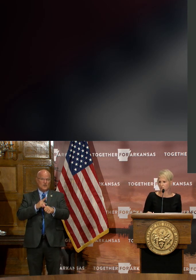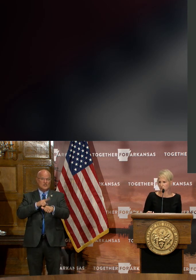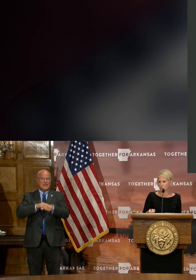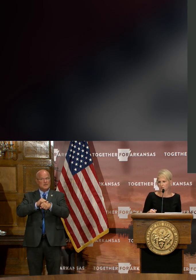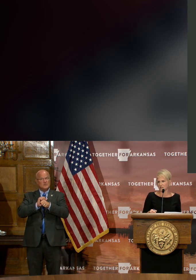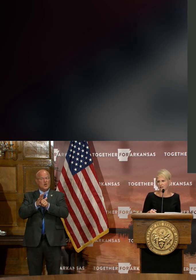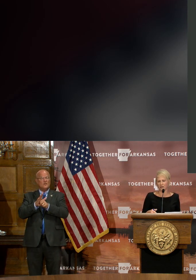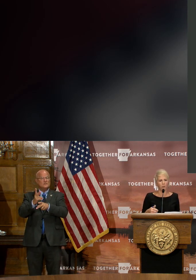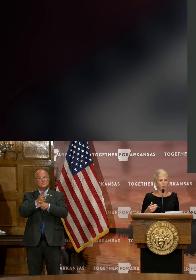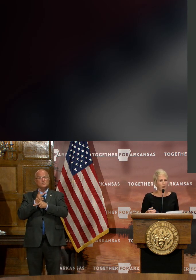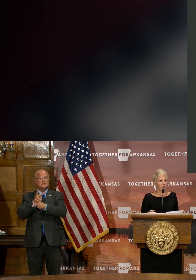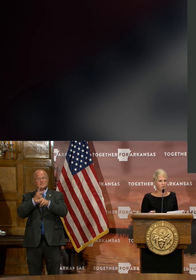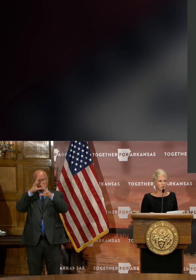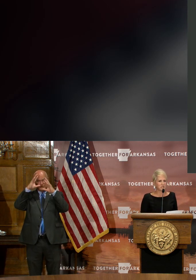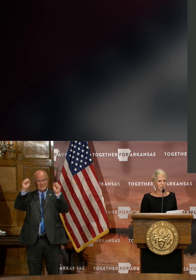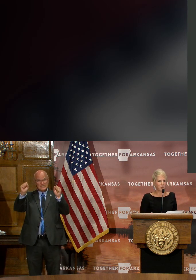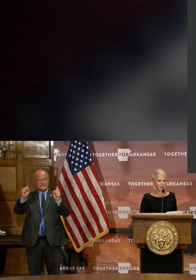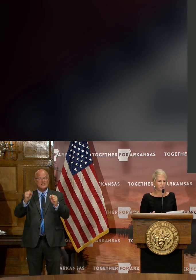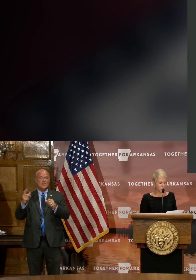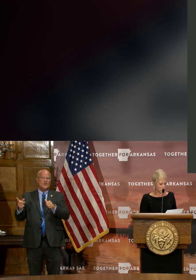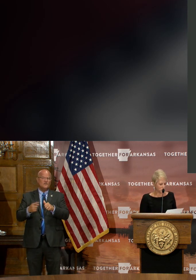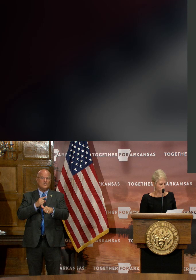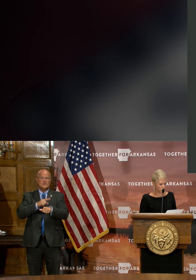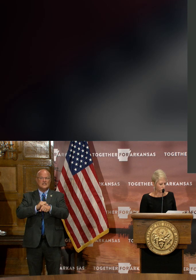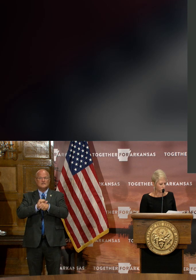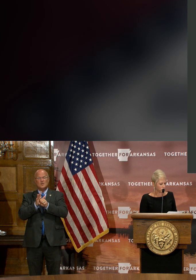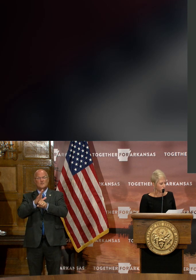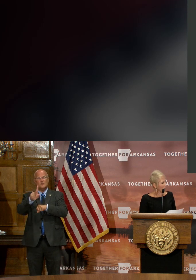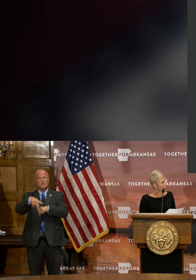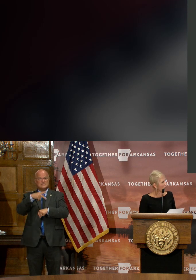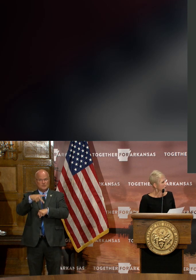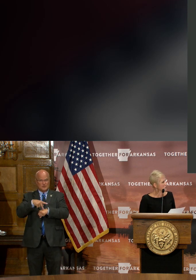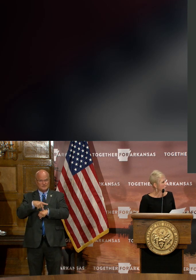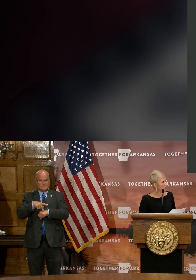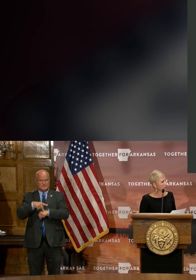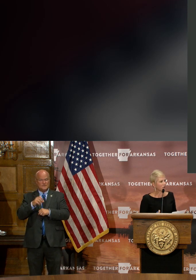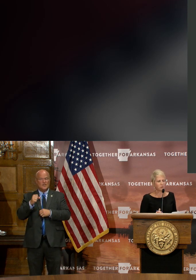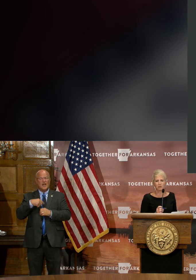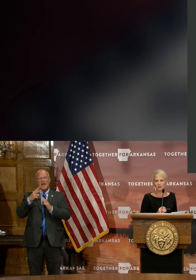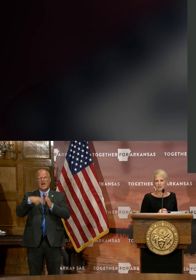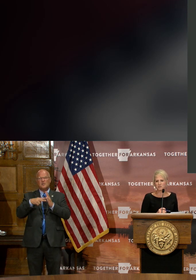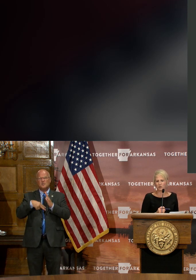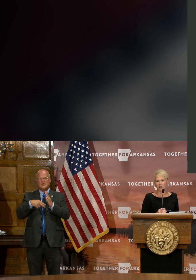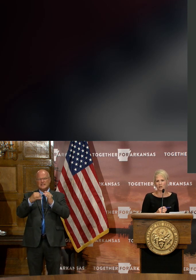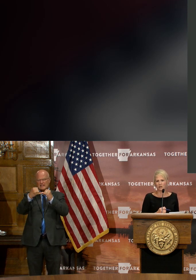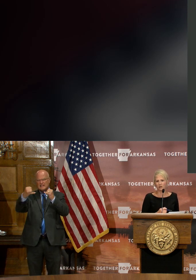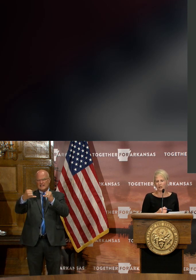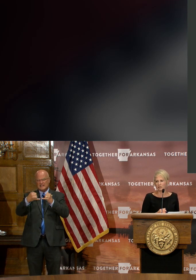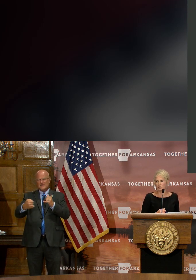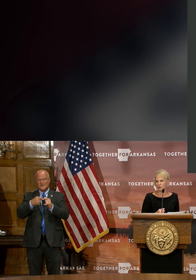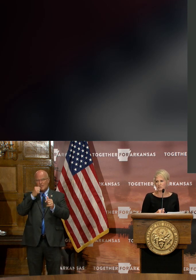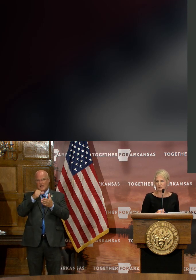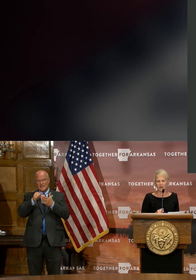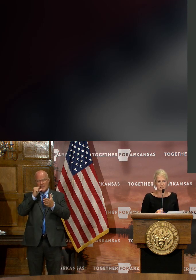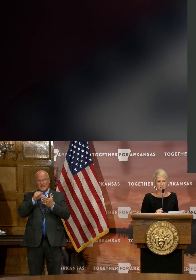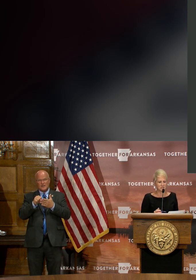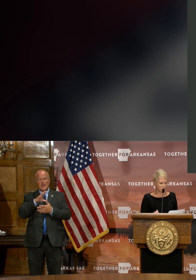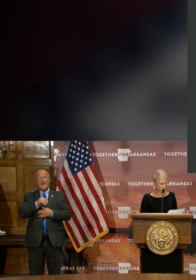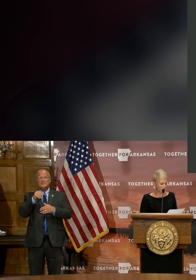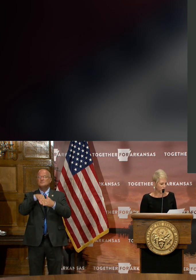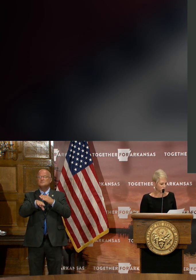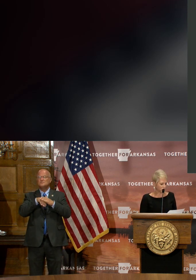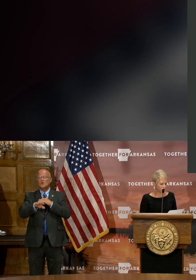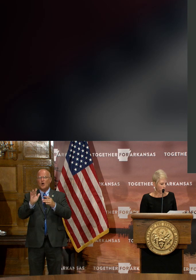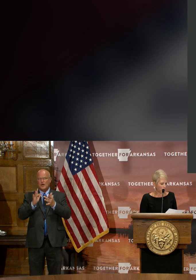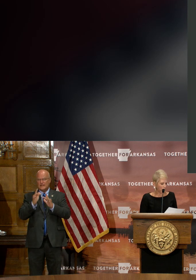COVID superintendent, a first-time COVID principal. And so I'm going to read a couple of lines for her letter, and you can access